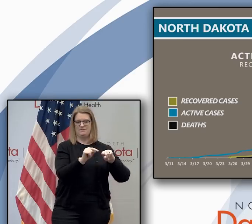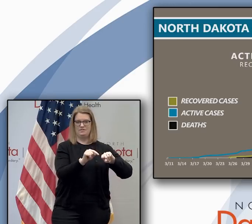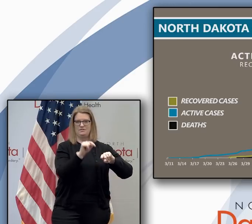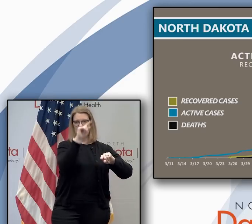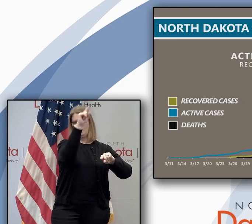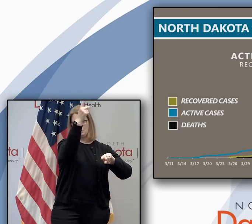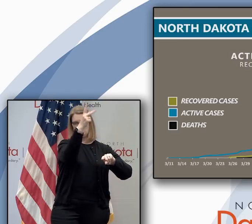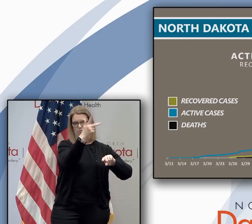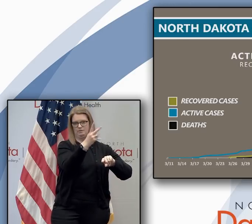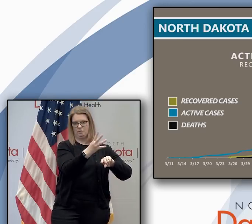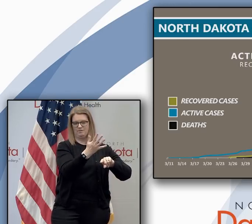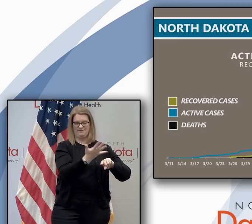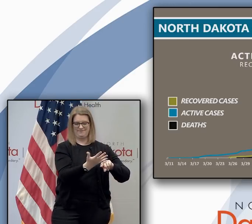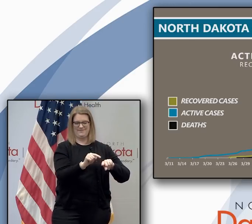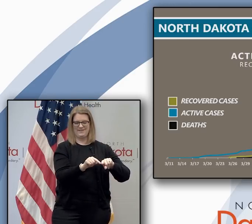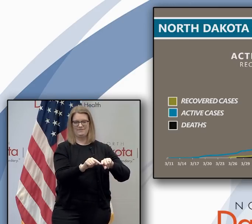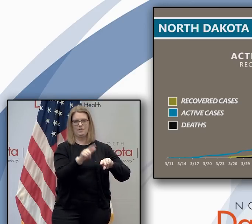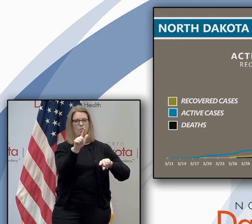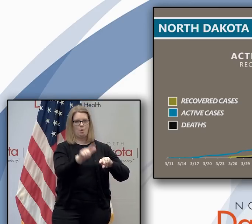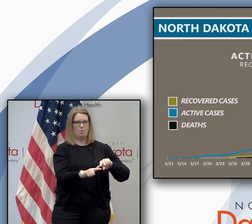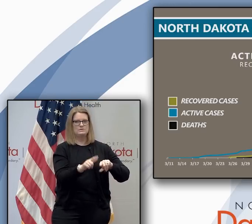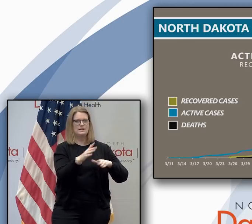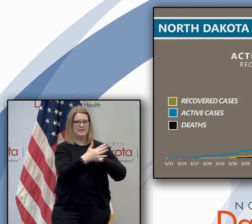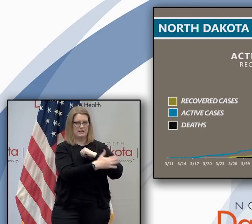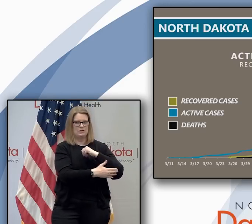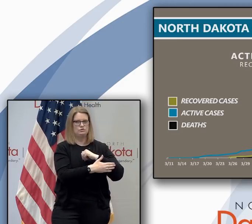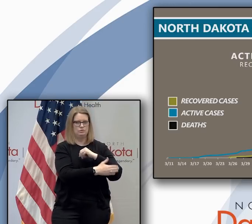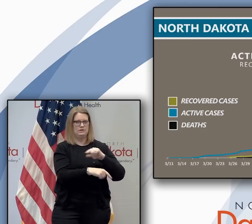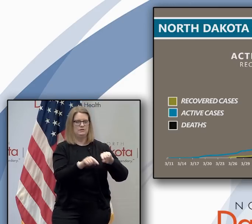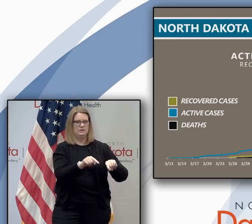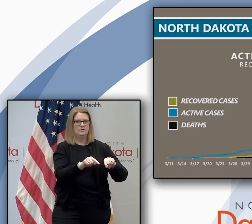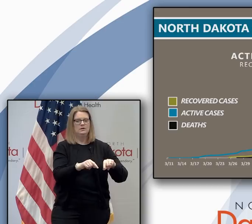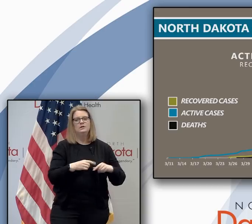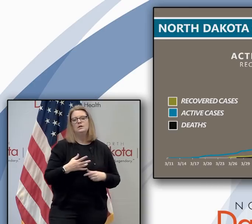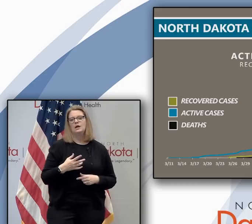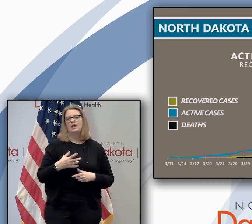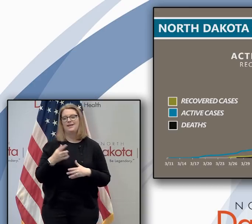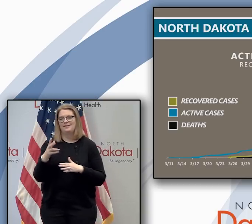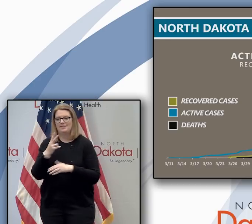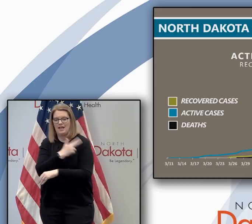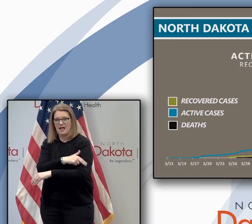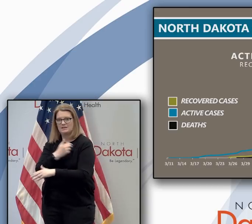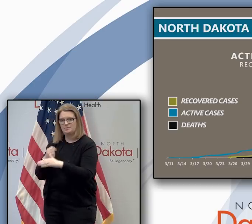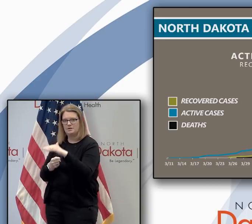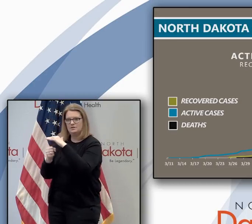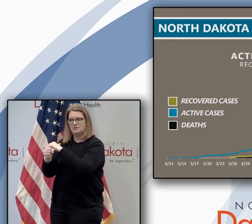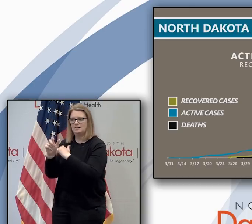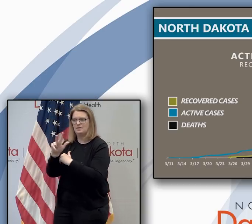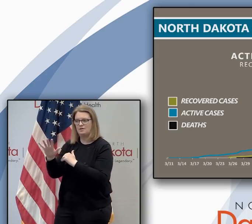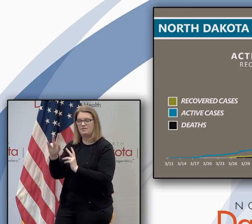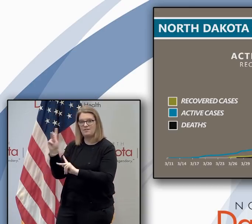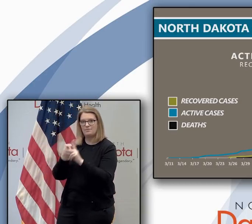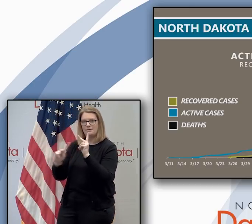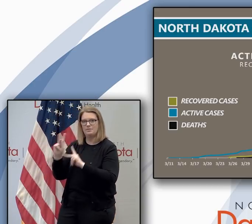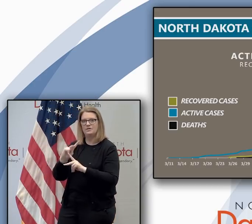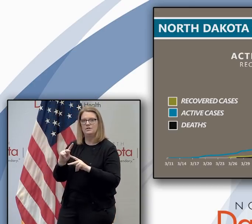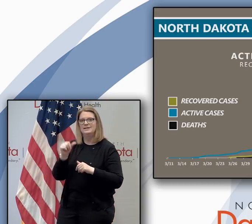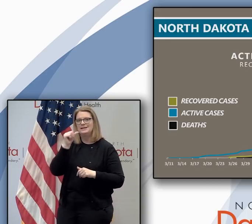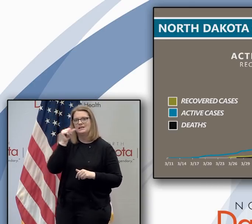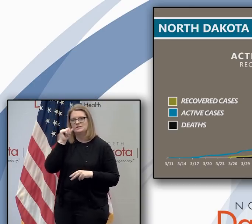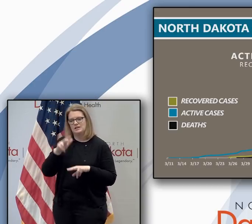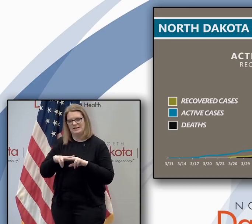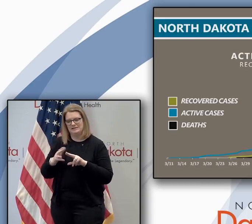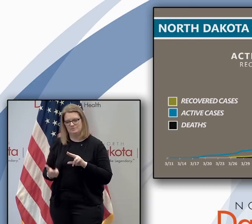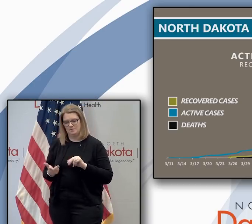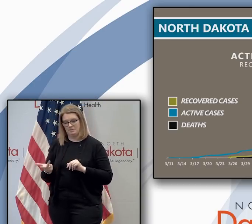the country. And again, on the hospitalizations, 35 people hospitalized. That's down 3 from yesterday.